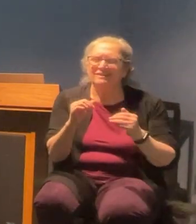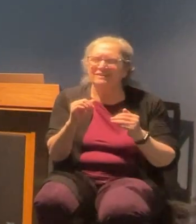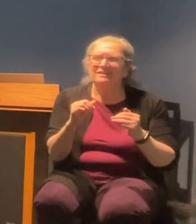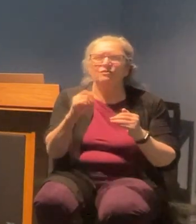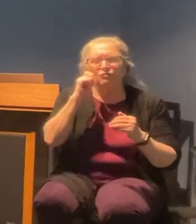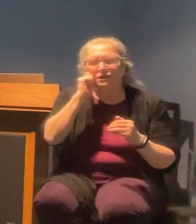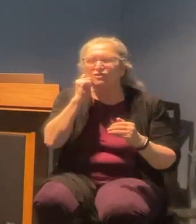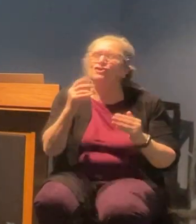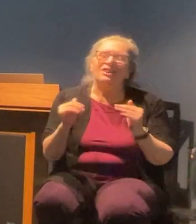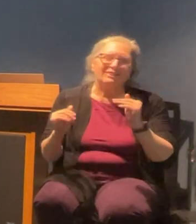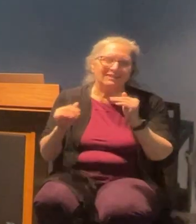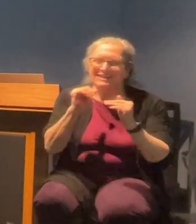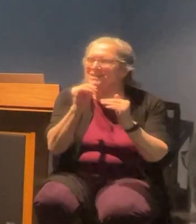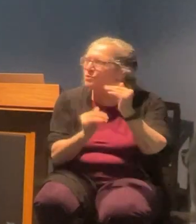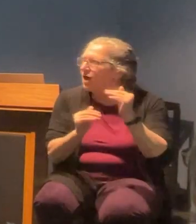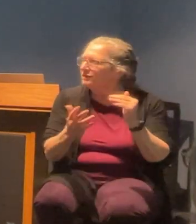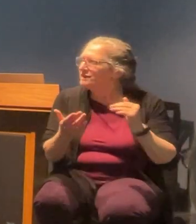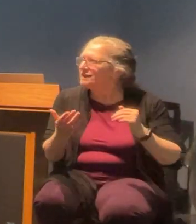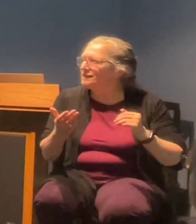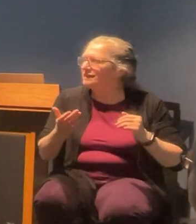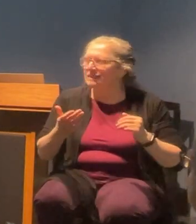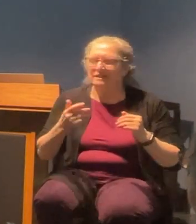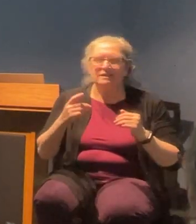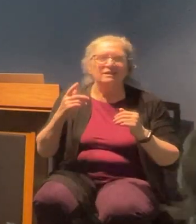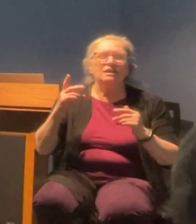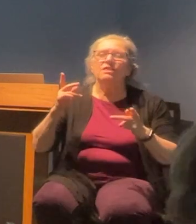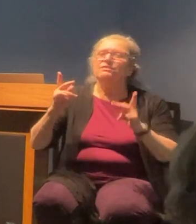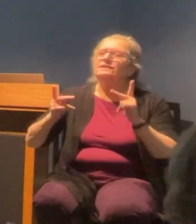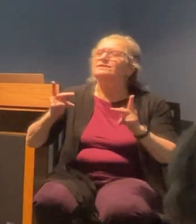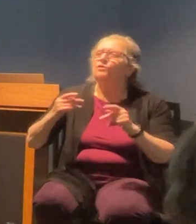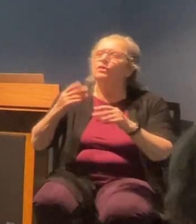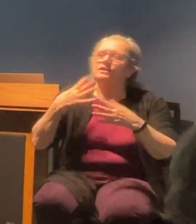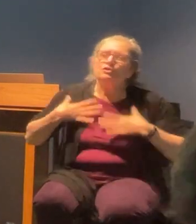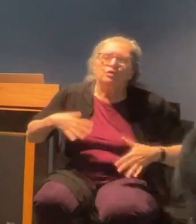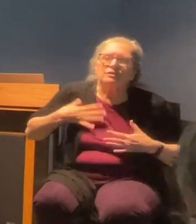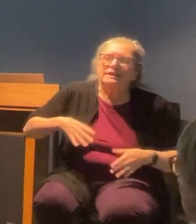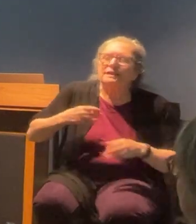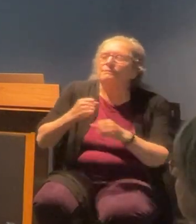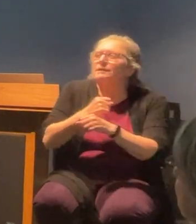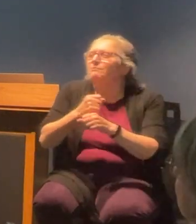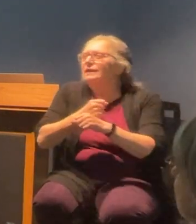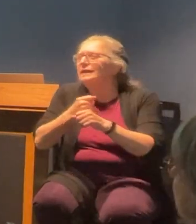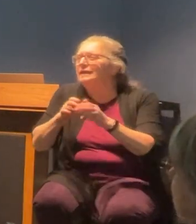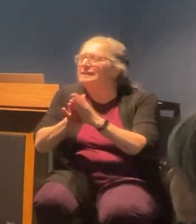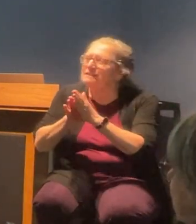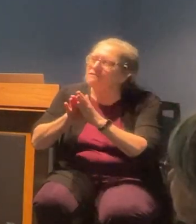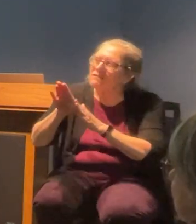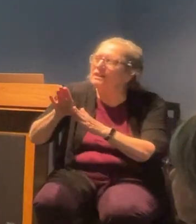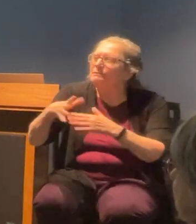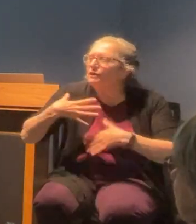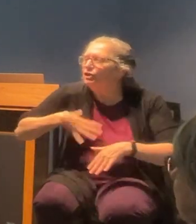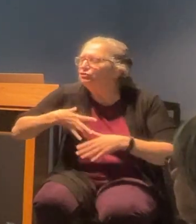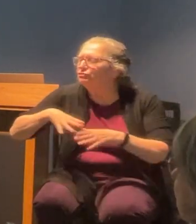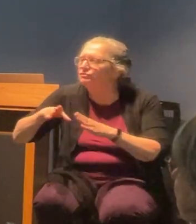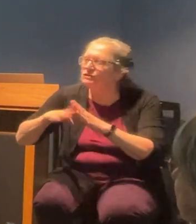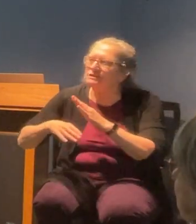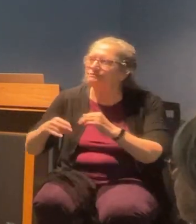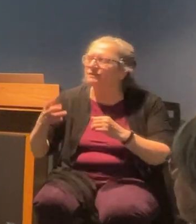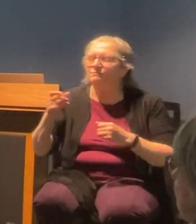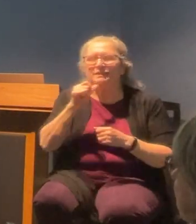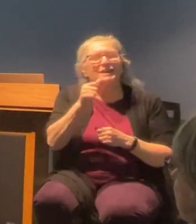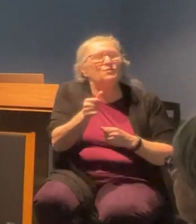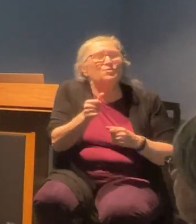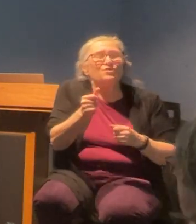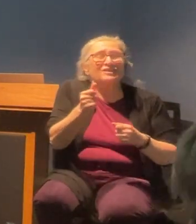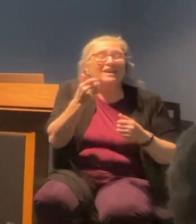using all those materials that being made in developing countries, and I wasn't aware that it's